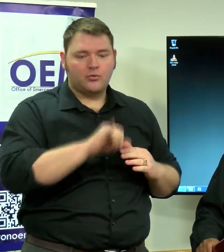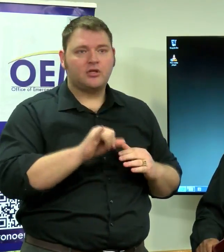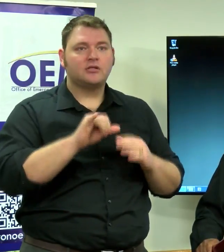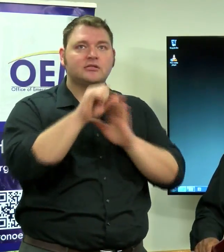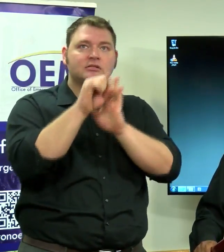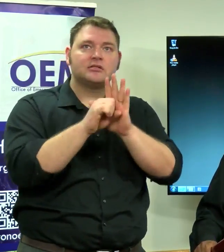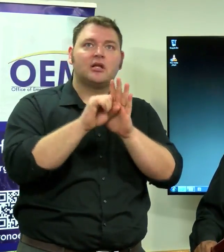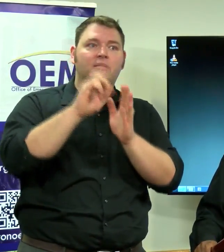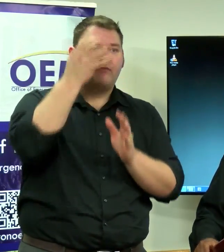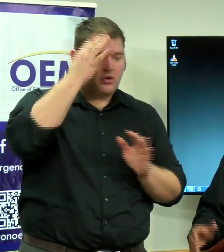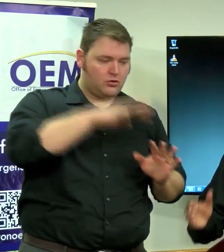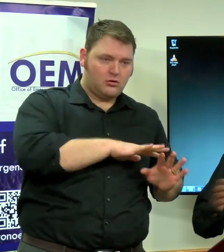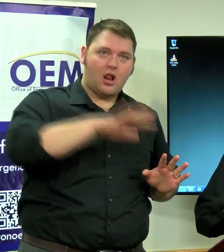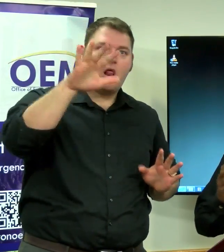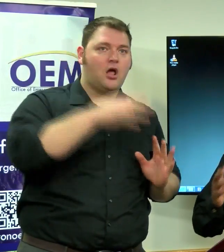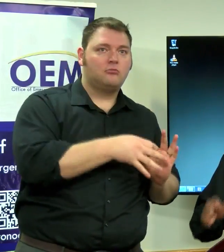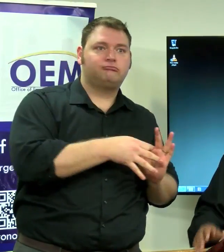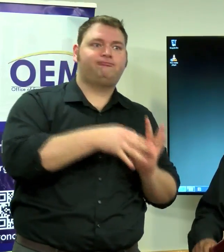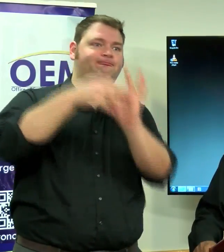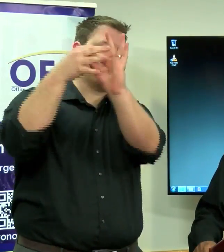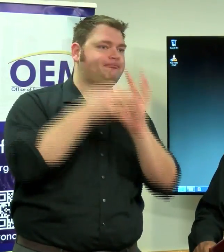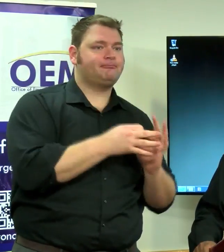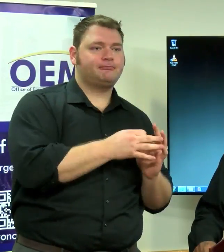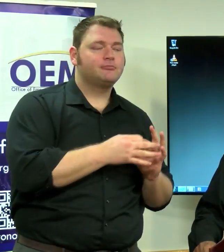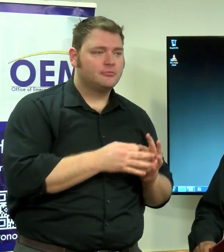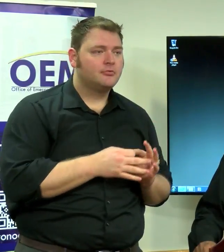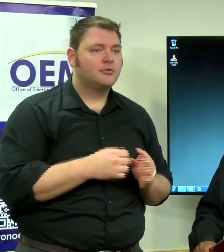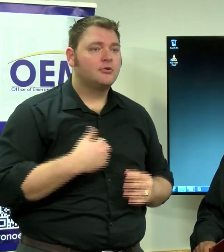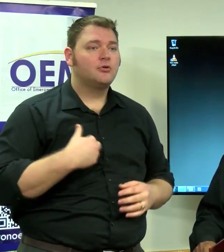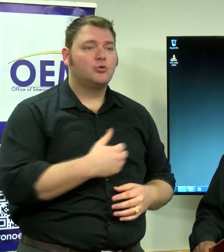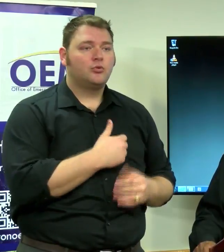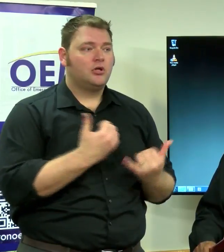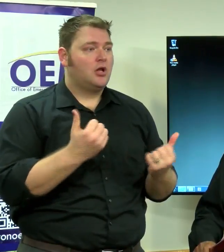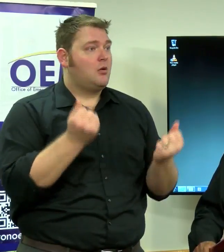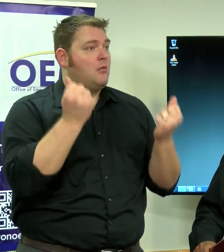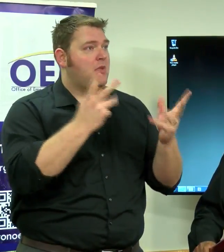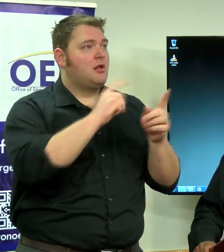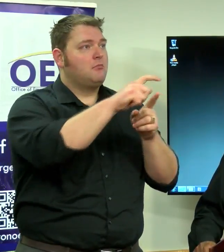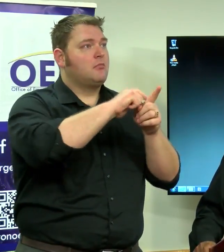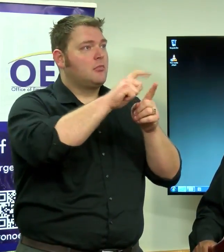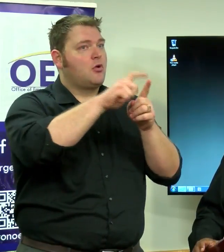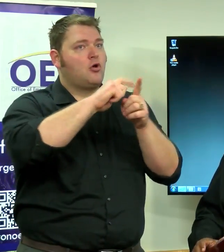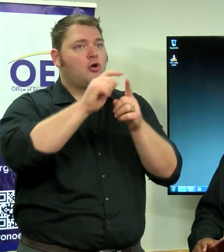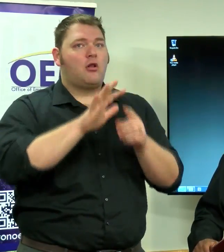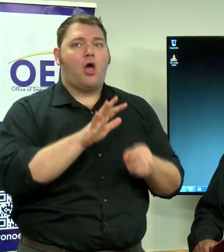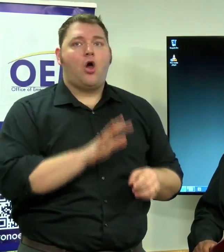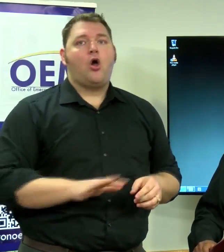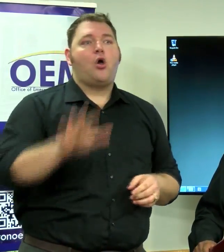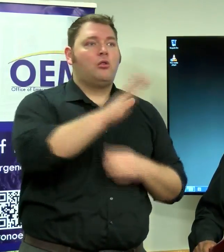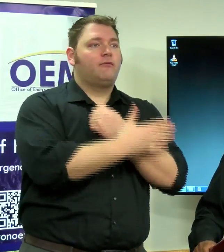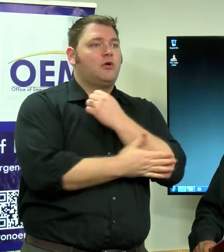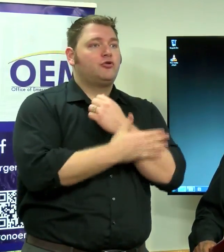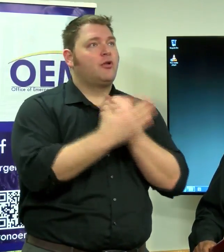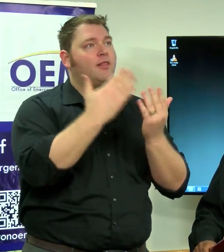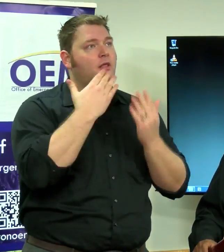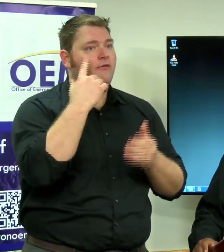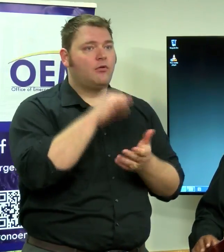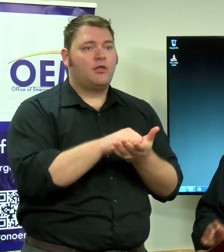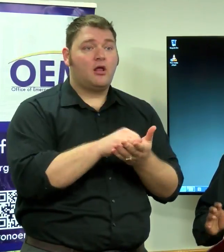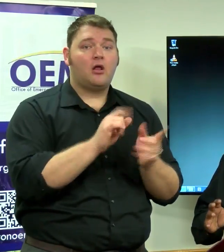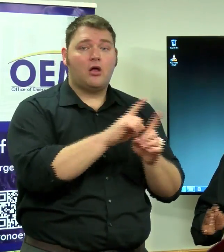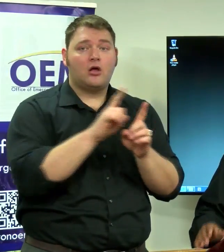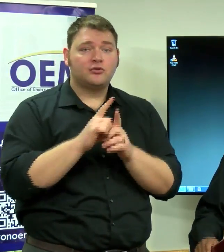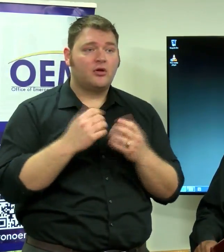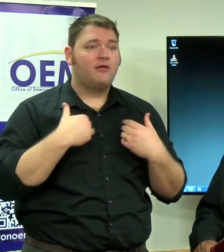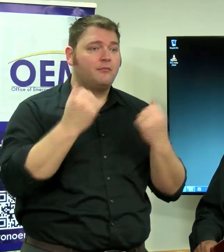name it, on all levels. And there are a number of people who are calling in from all over the country. I want to thank them for that. There'll be a number of